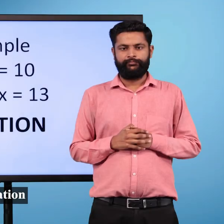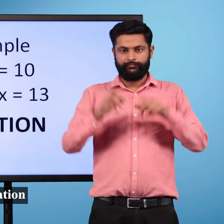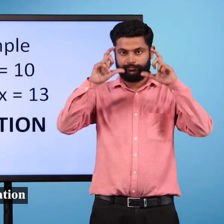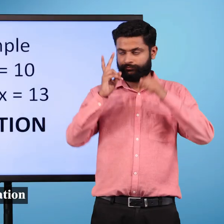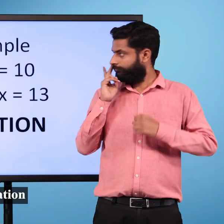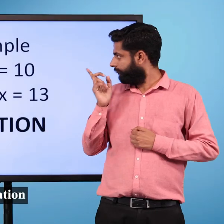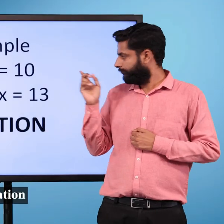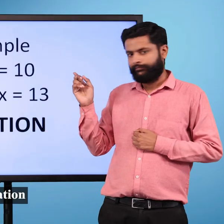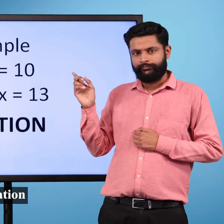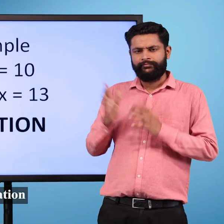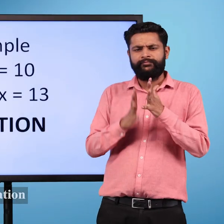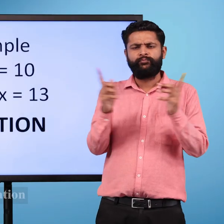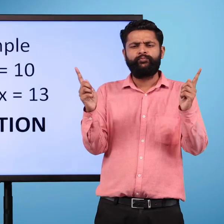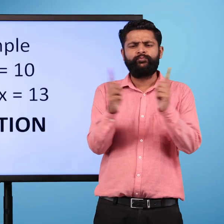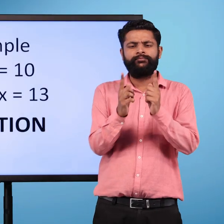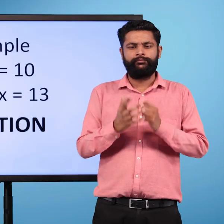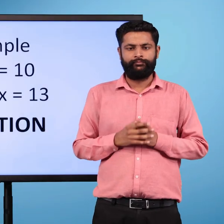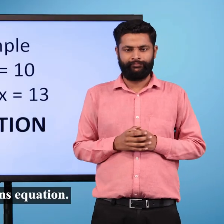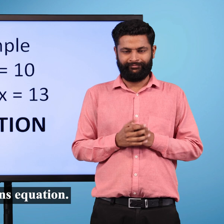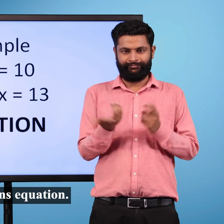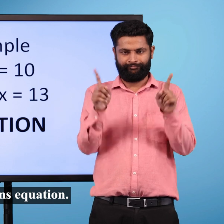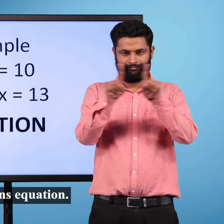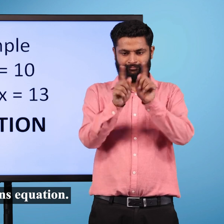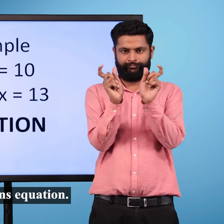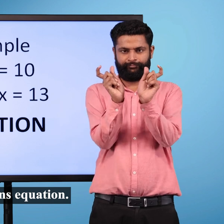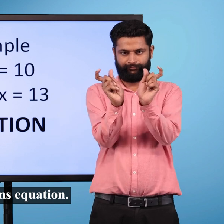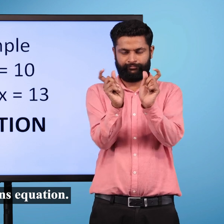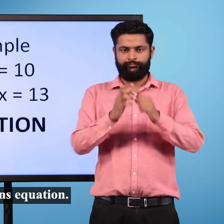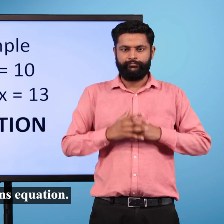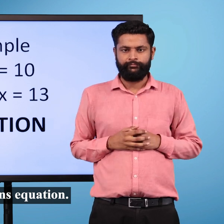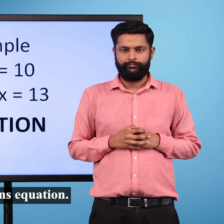Equation This sign means equation.